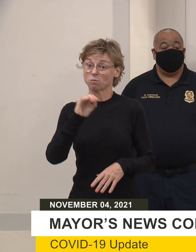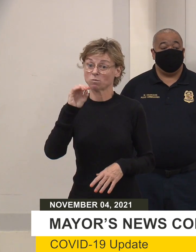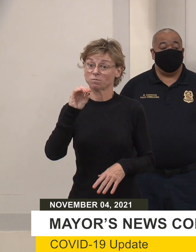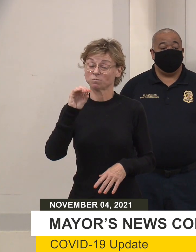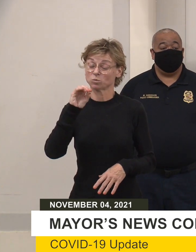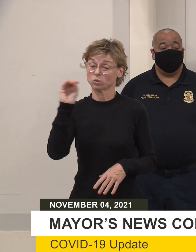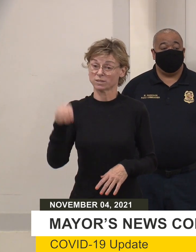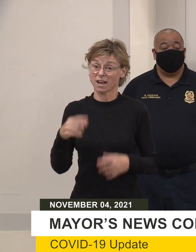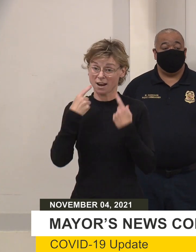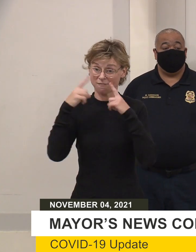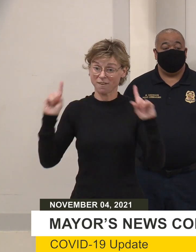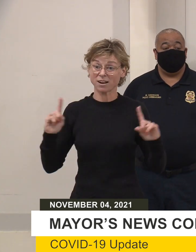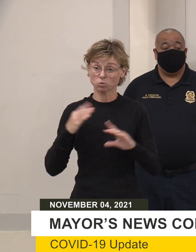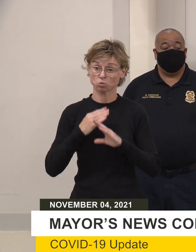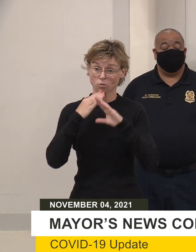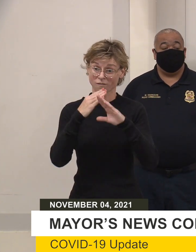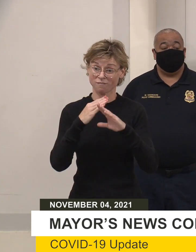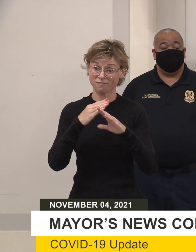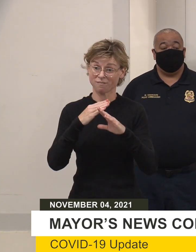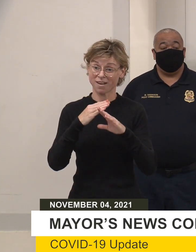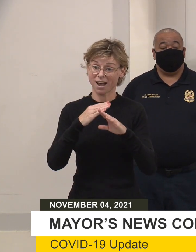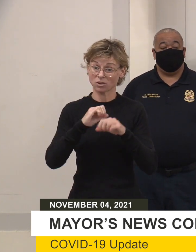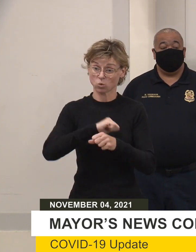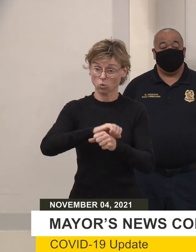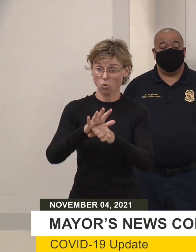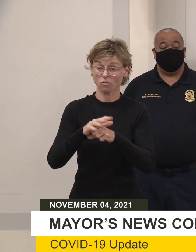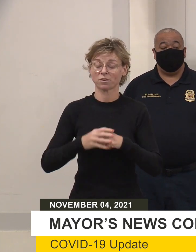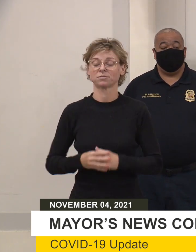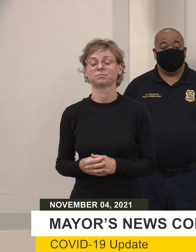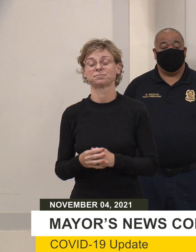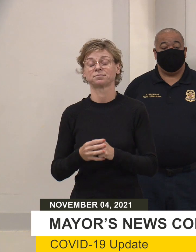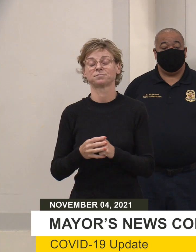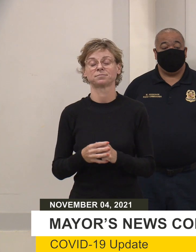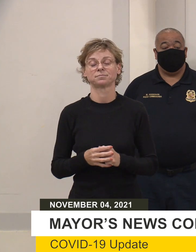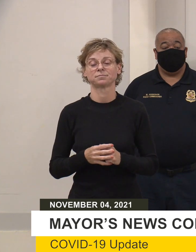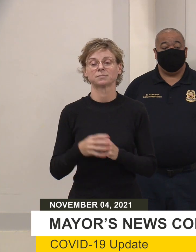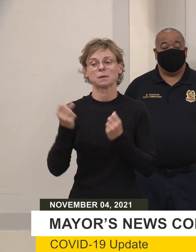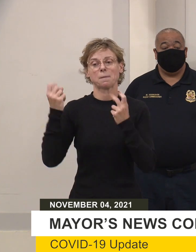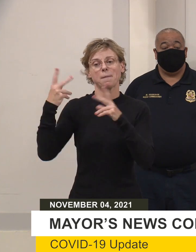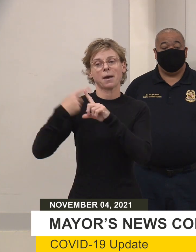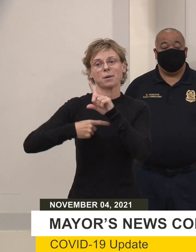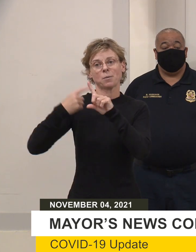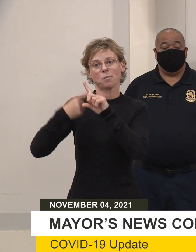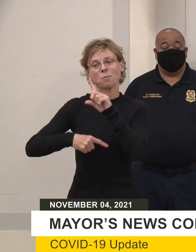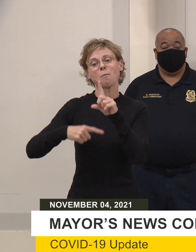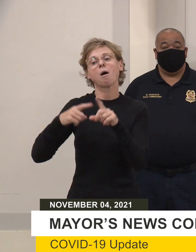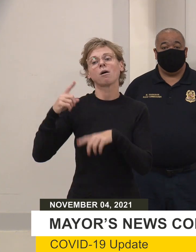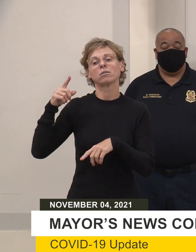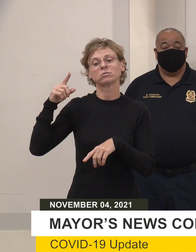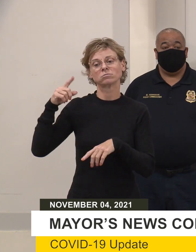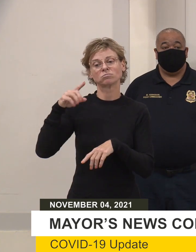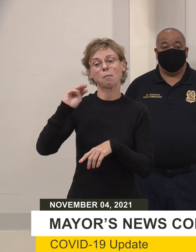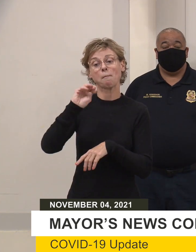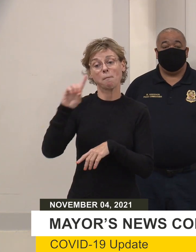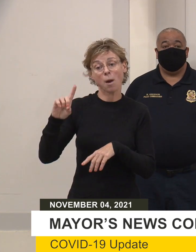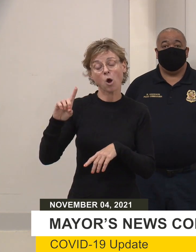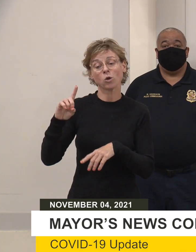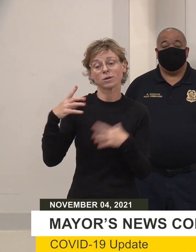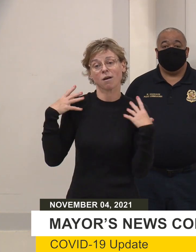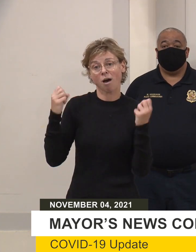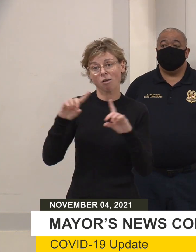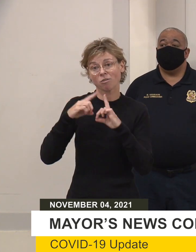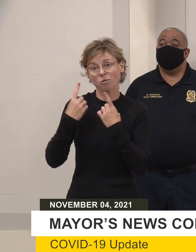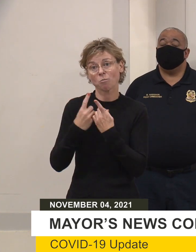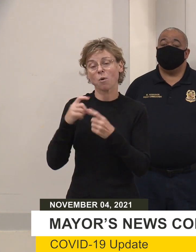preventing COVID-19. For months, the health department has been working closely with the Maryland Department of Health, city schools, and local